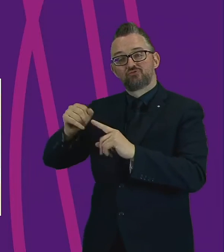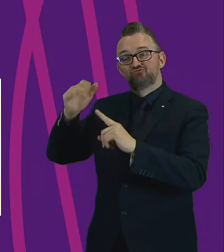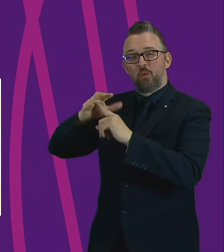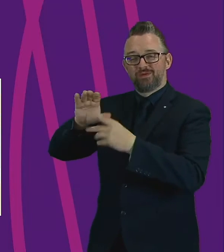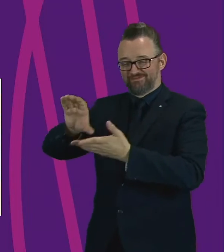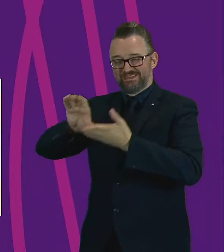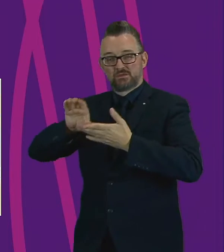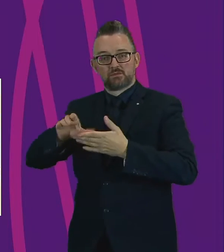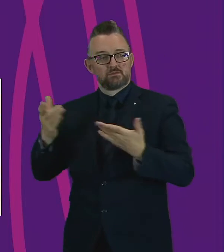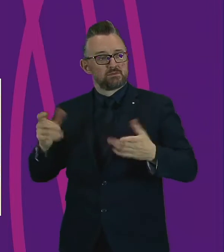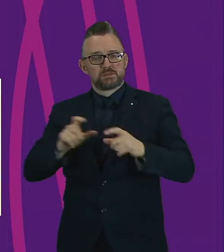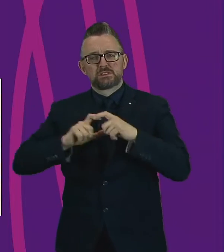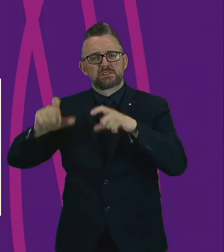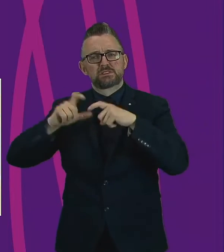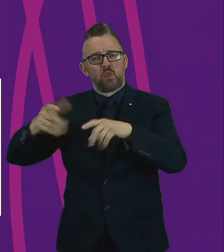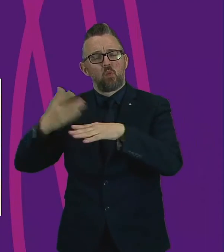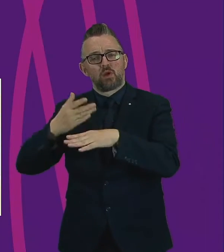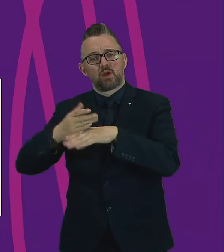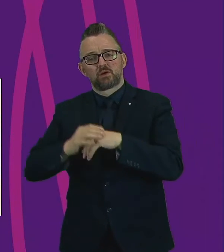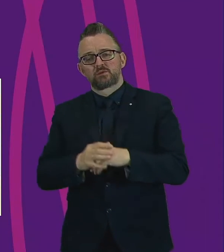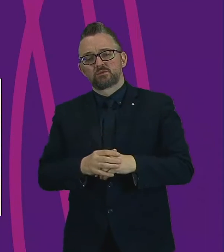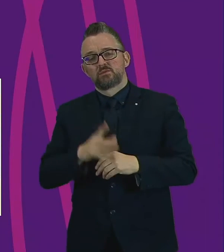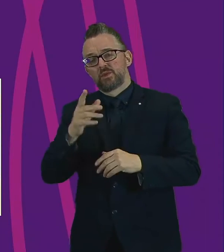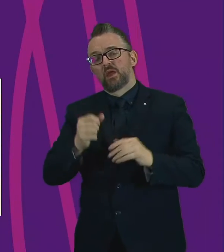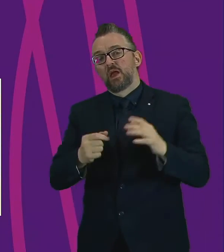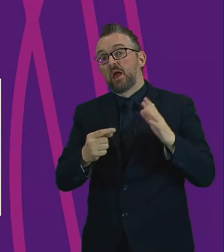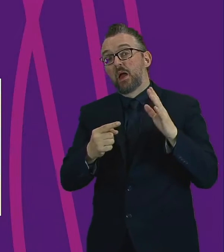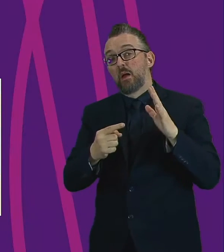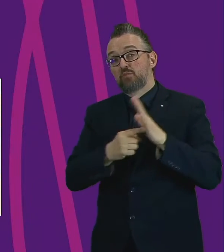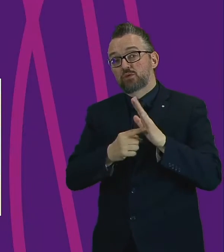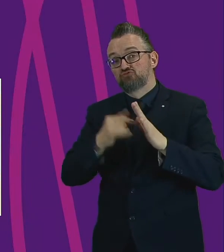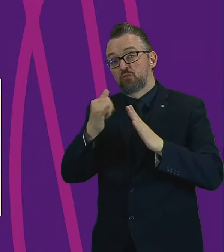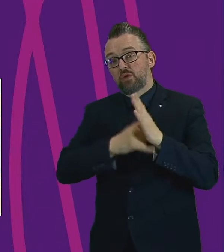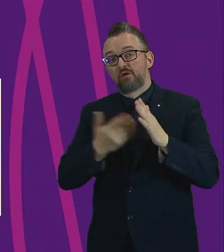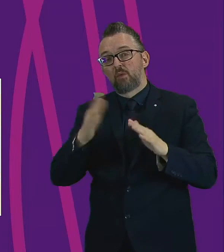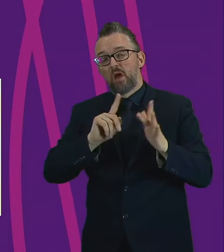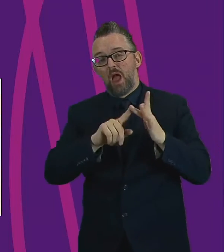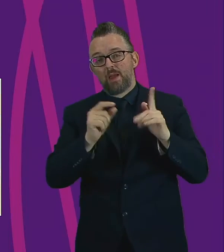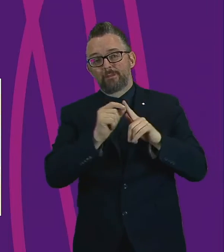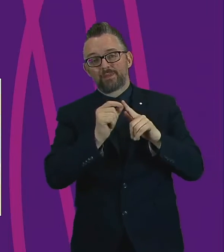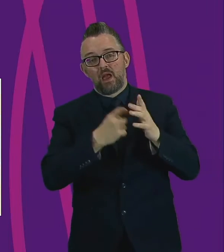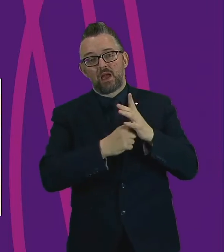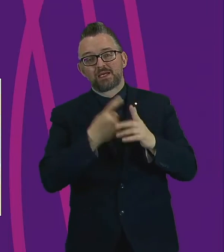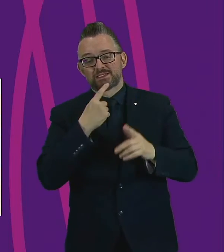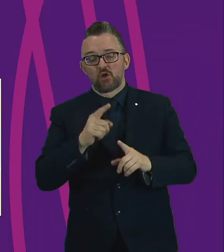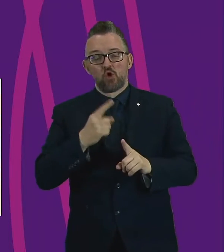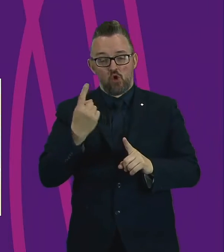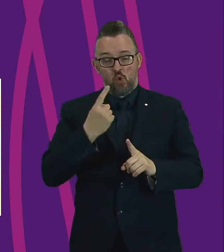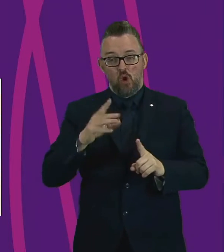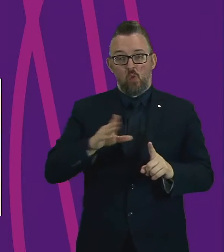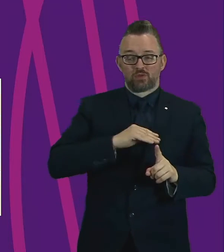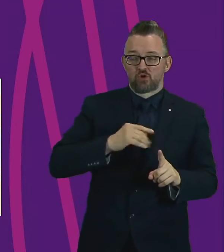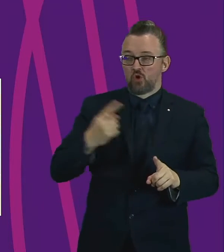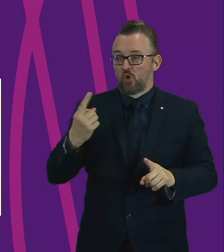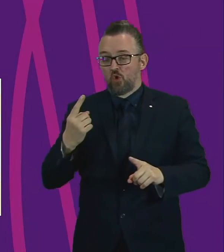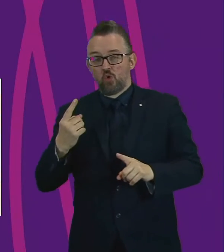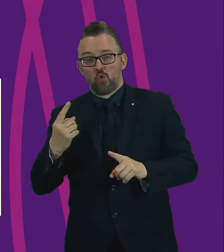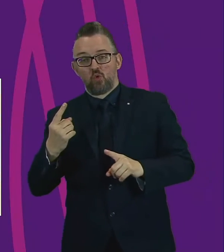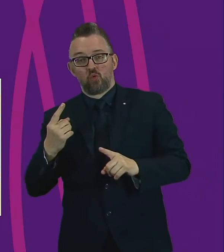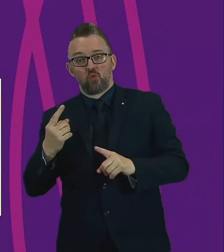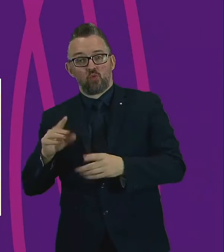earners. And an important report from the IPPR called Who Wins and Who Pays? Rentier Power and the COVID